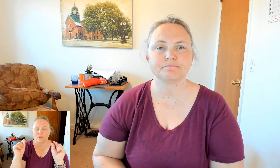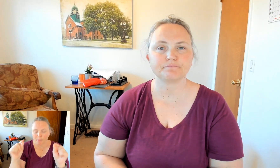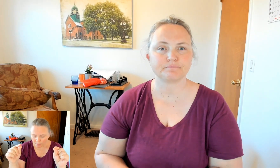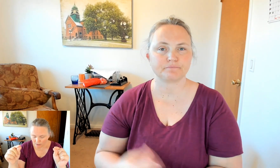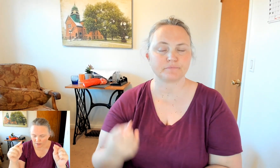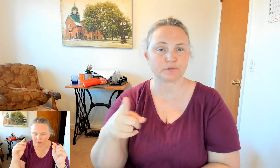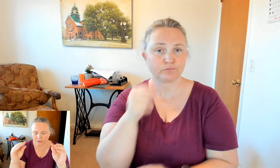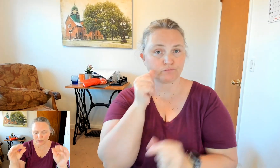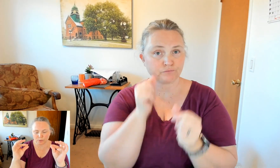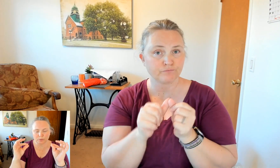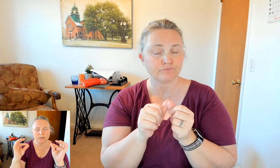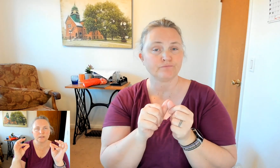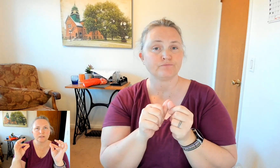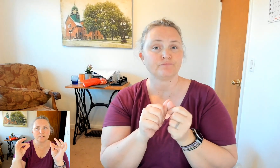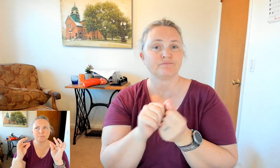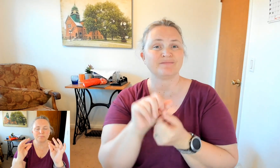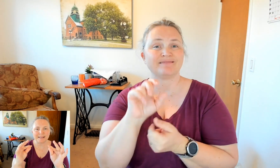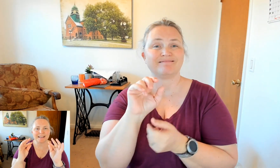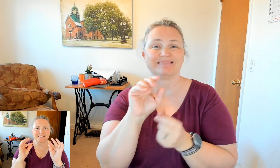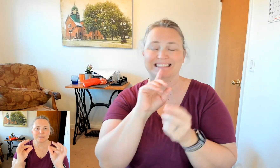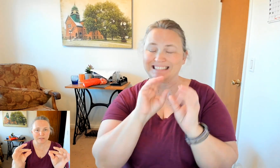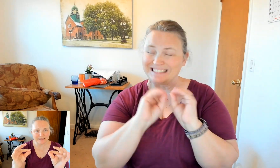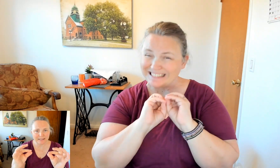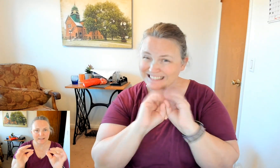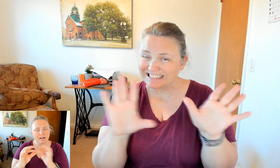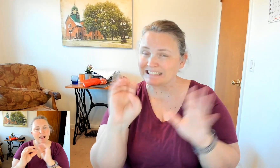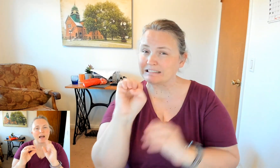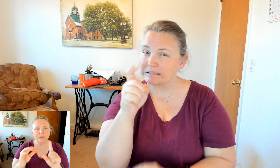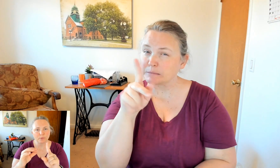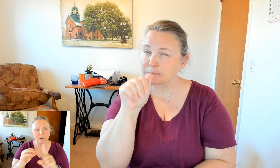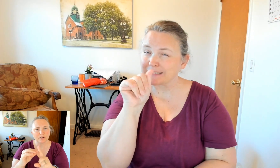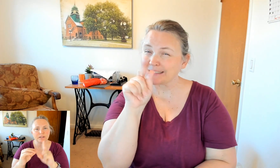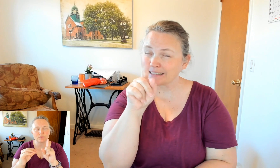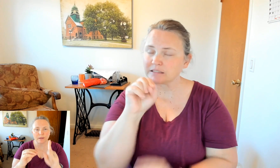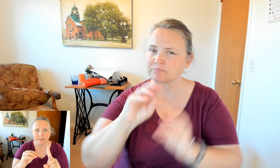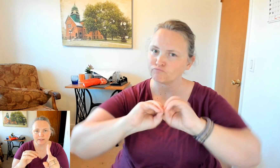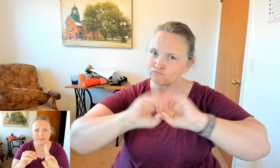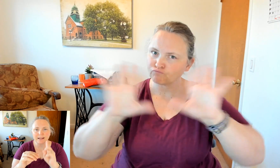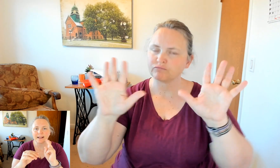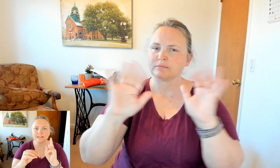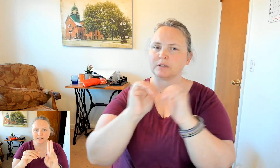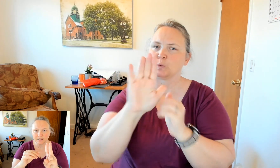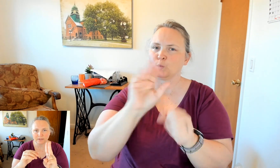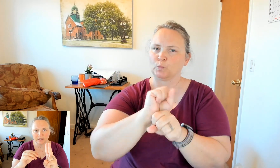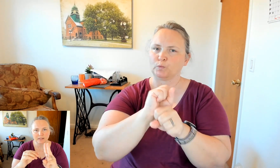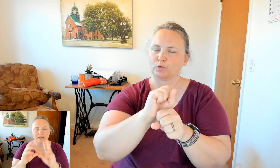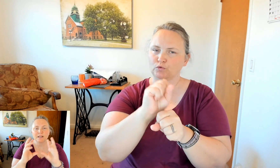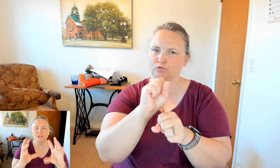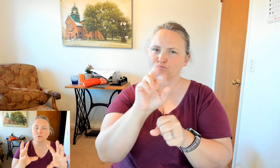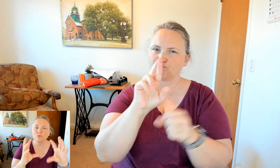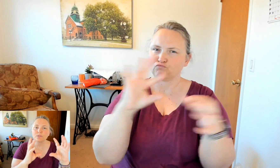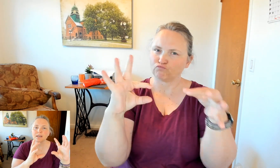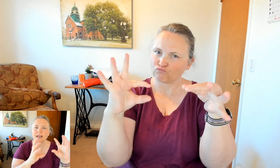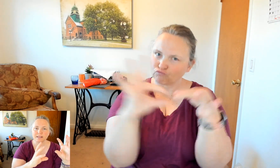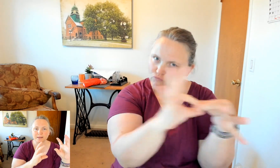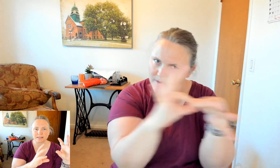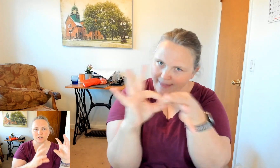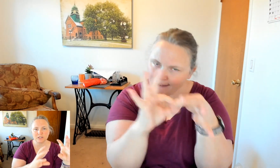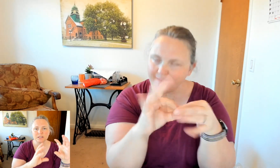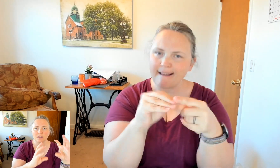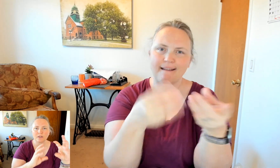So remember to be explicit on how your work is relevant and significant to